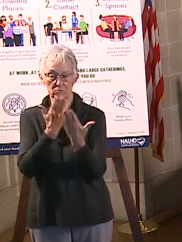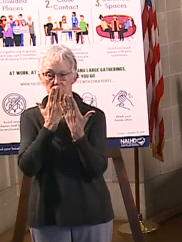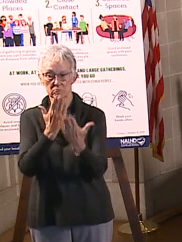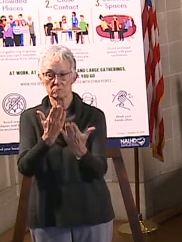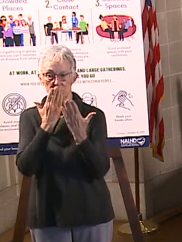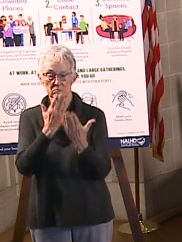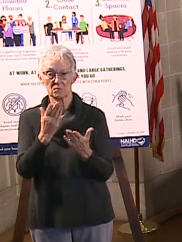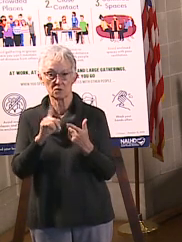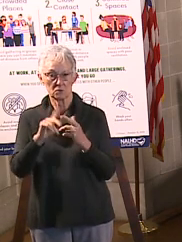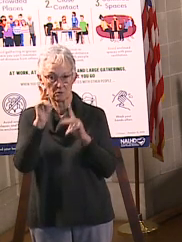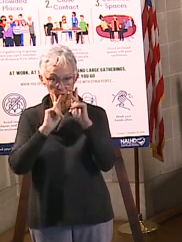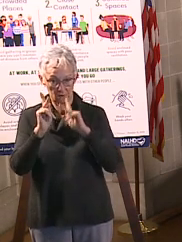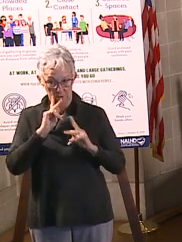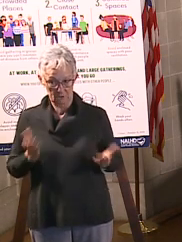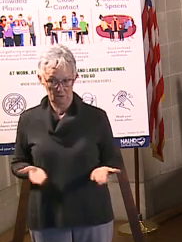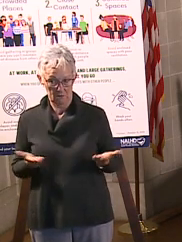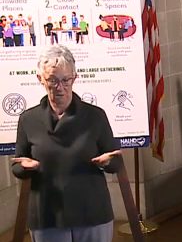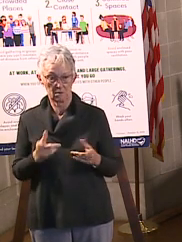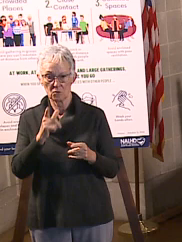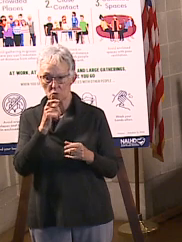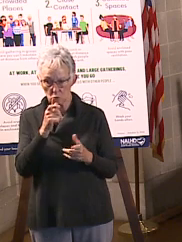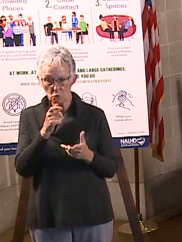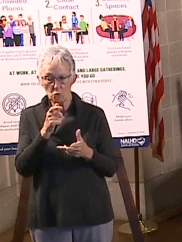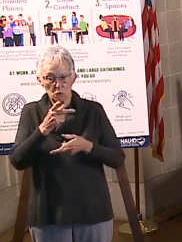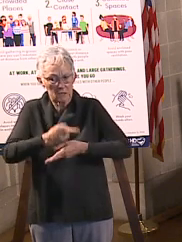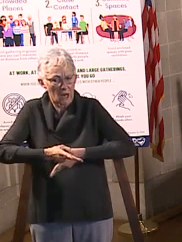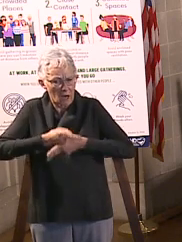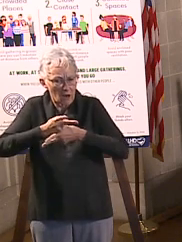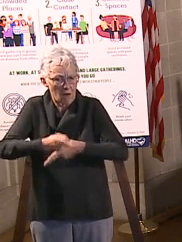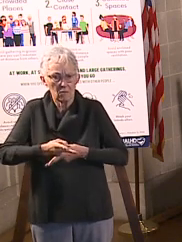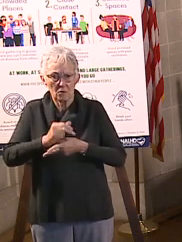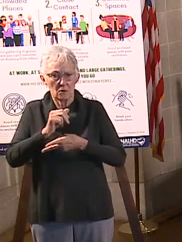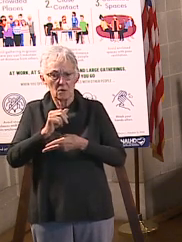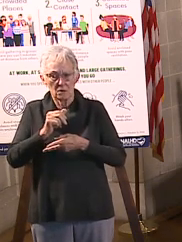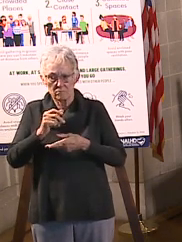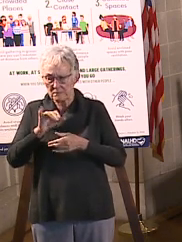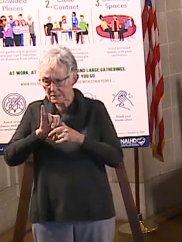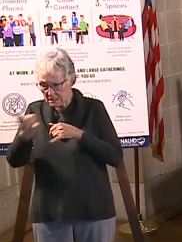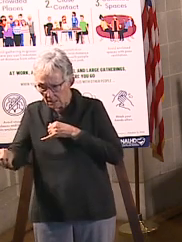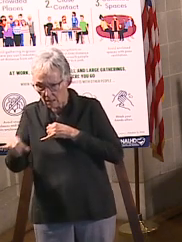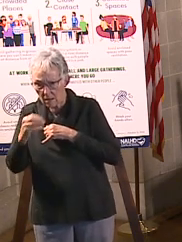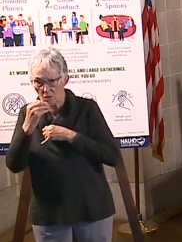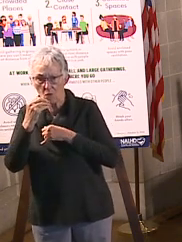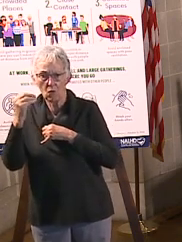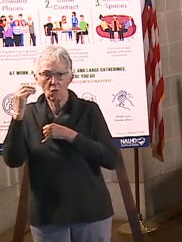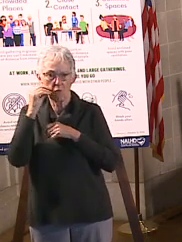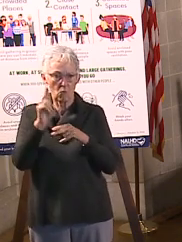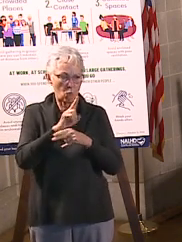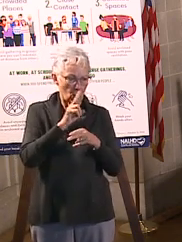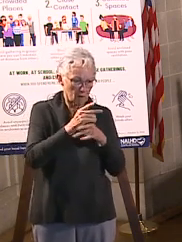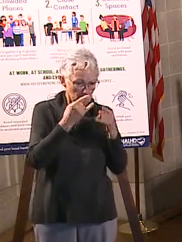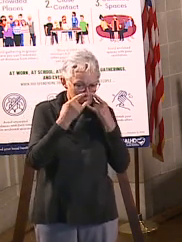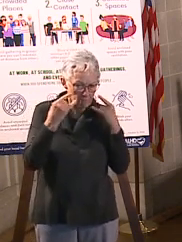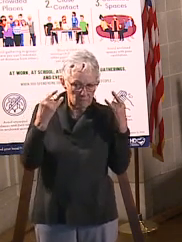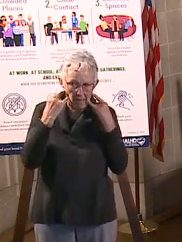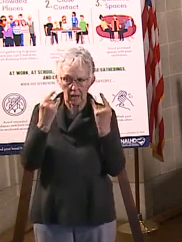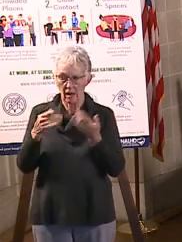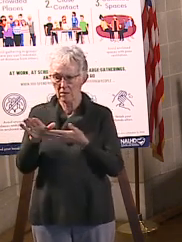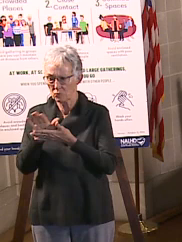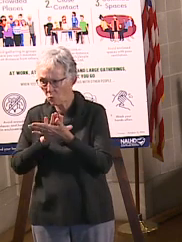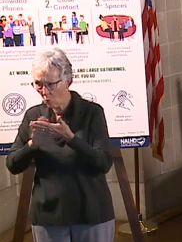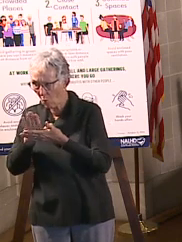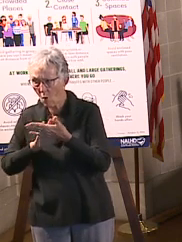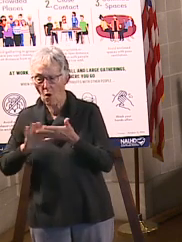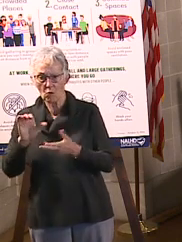been taking those steps to slow down the spread of the virus, staying home more, going to the store by themselves, staying home when they're sick, working from